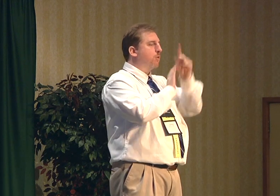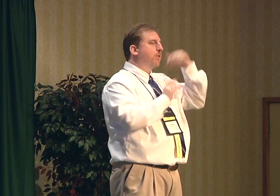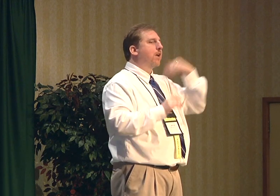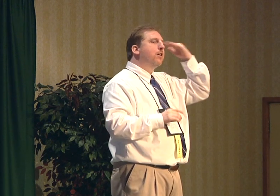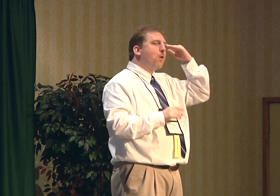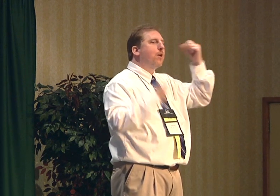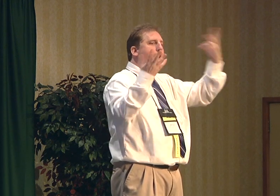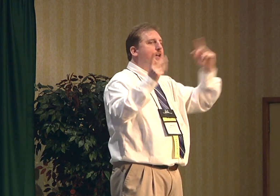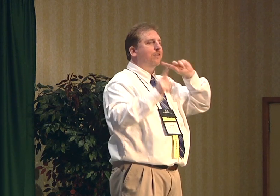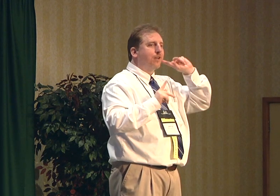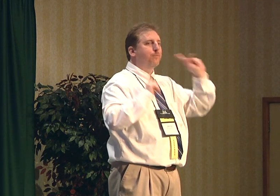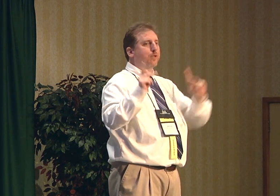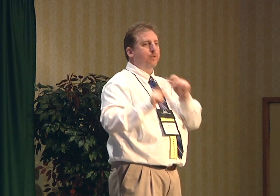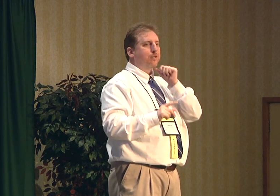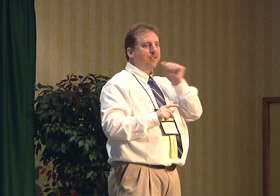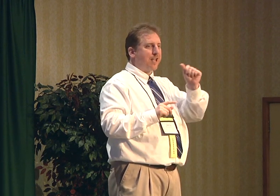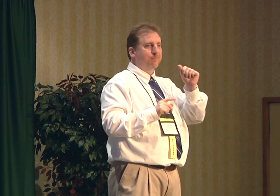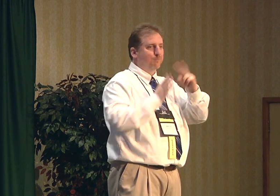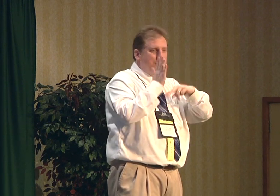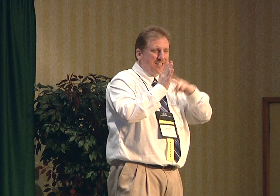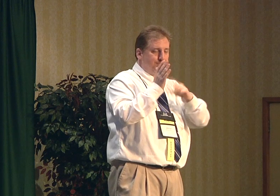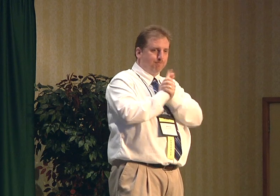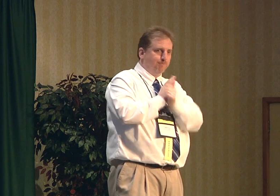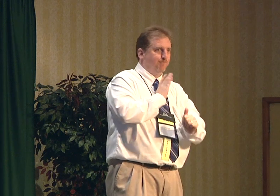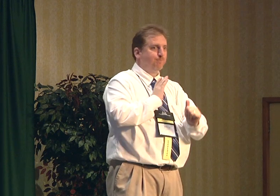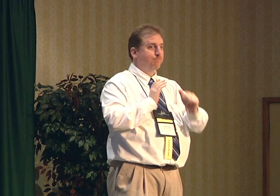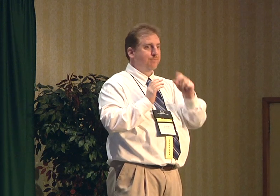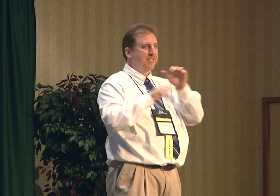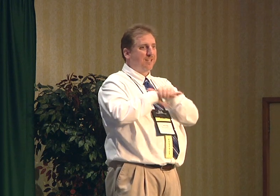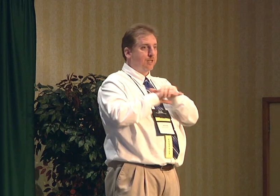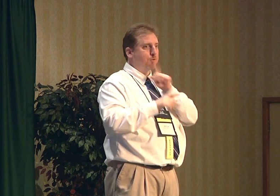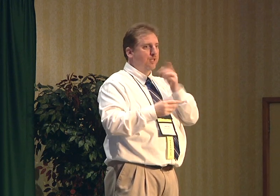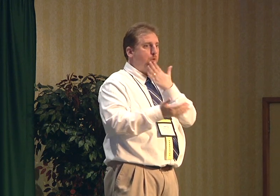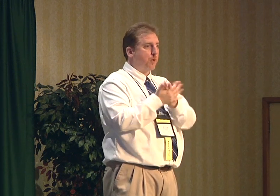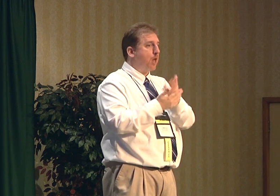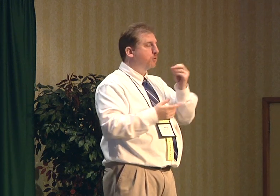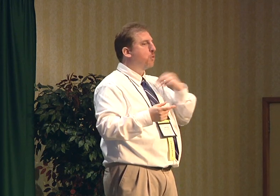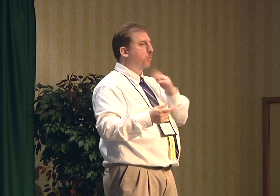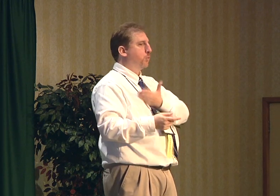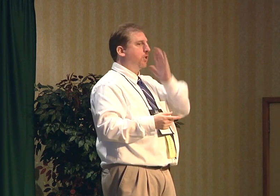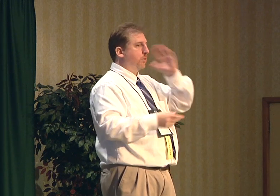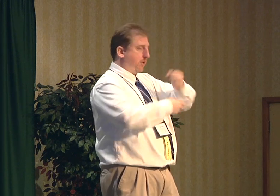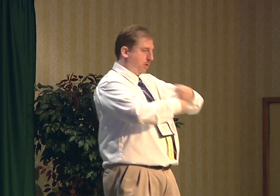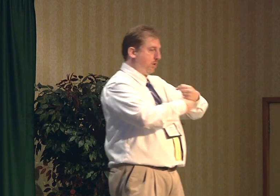We are soon creating an ASL video because I know a lot of deaf people are not comfortable with reading in English, and so we will